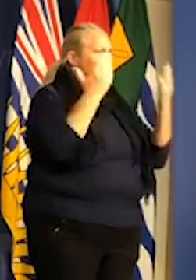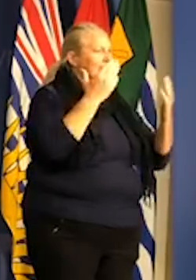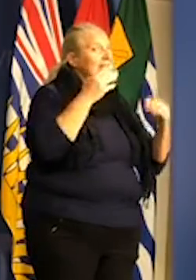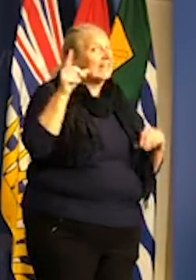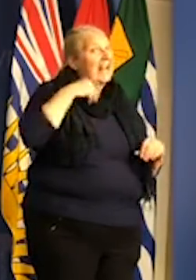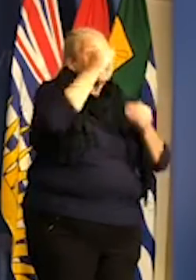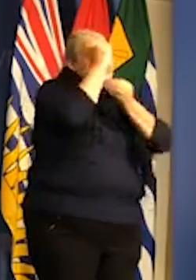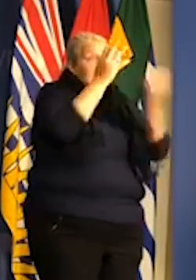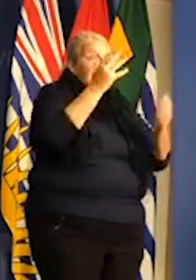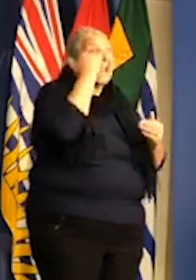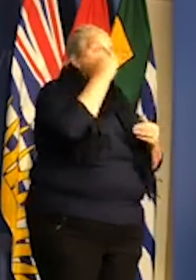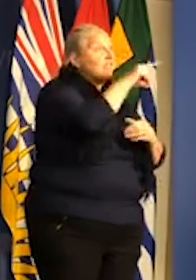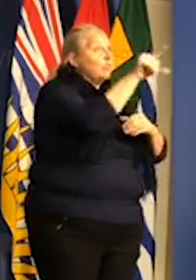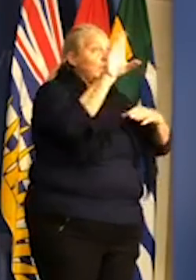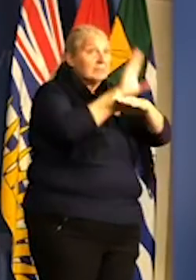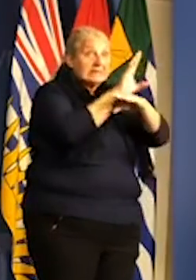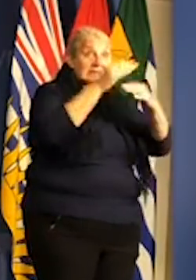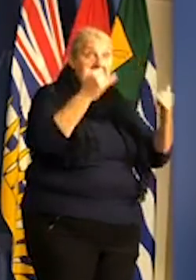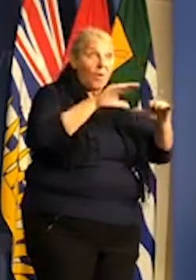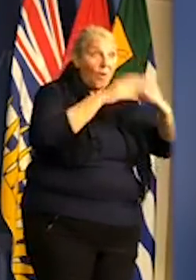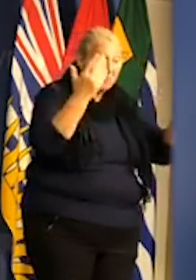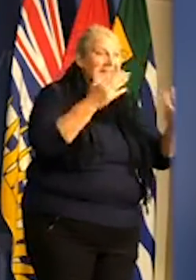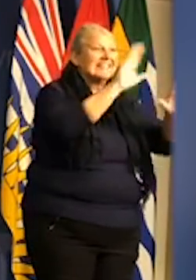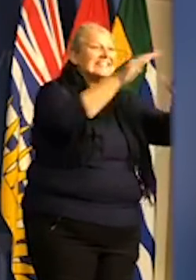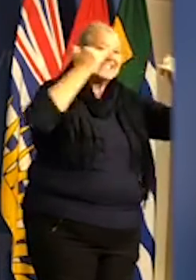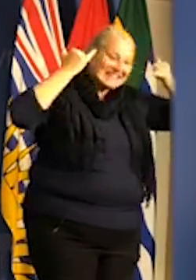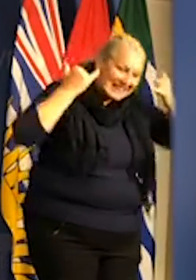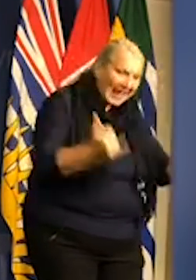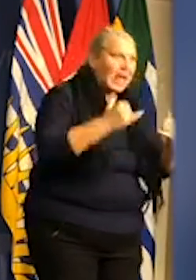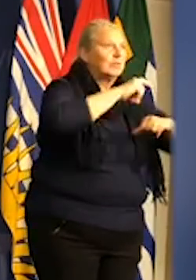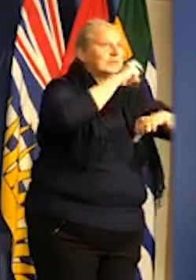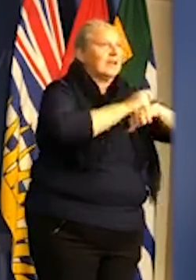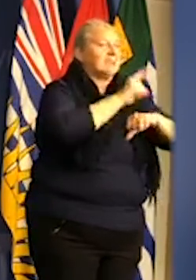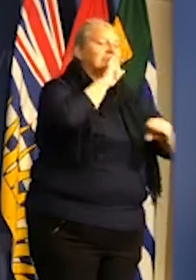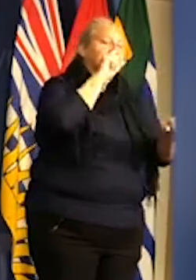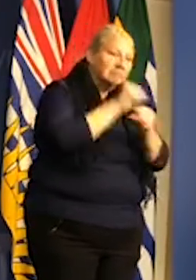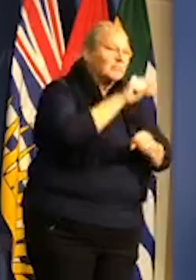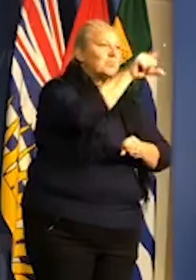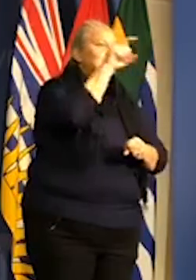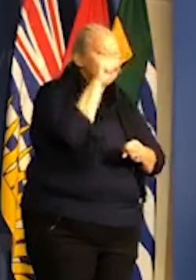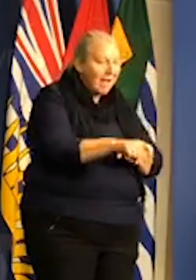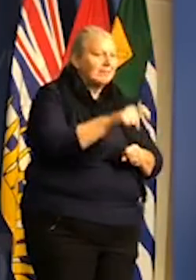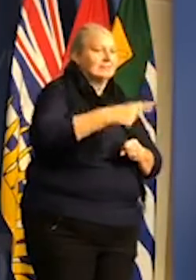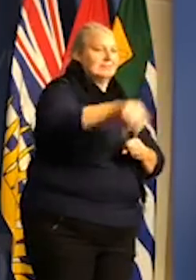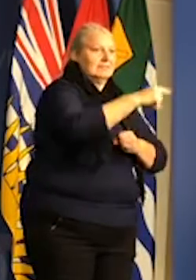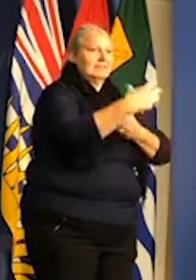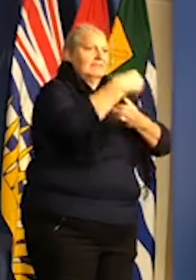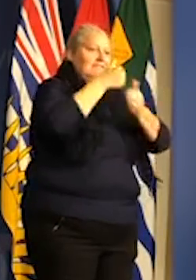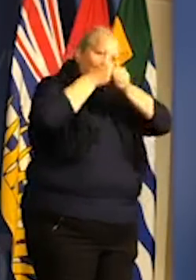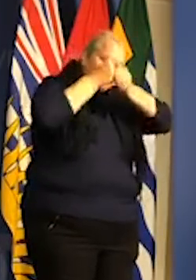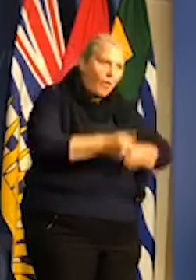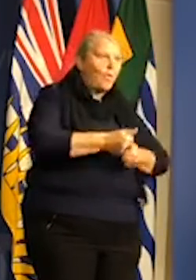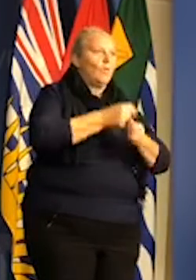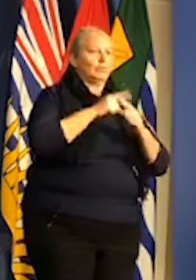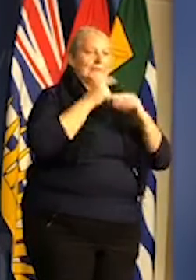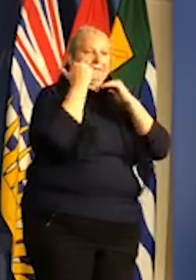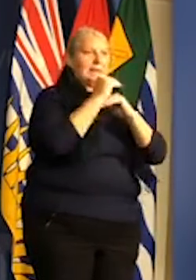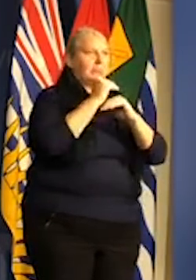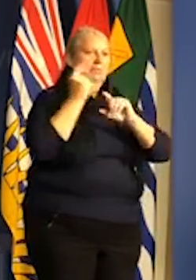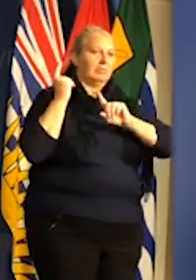remain open is this: now is the time to take aggressive action to do your part to limit the spread